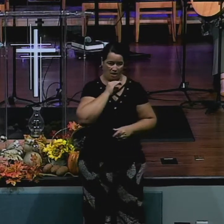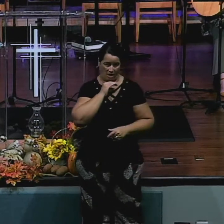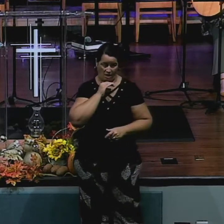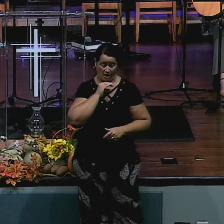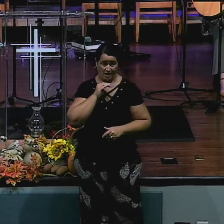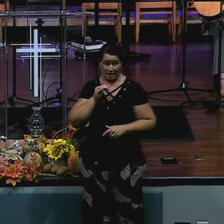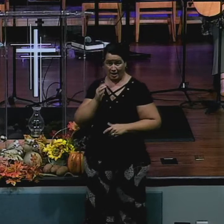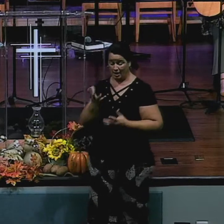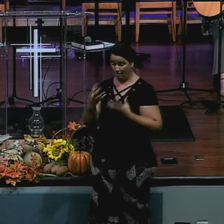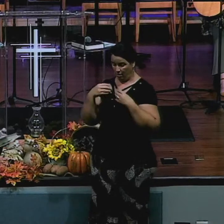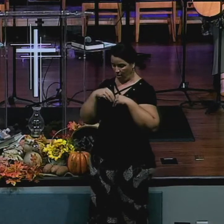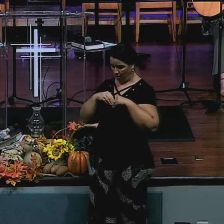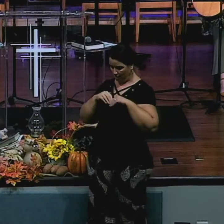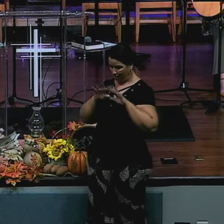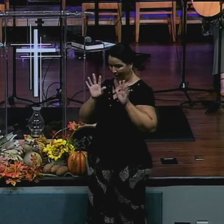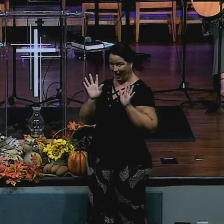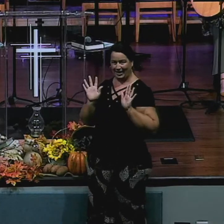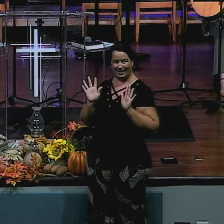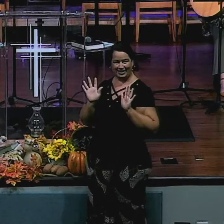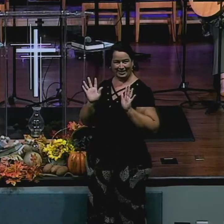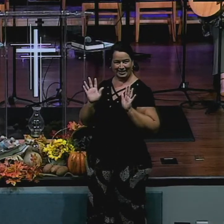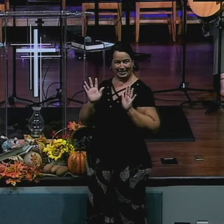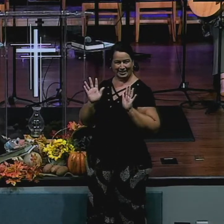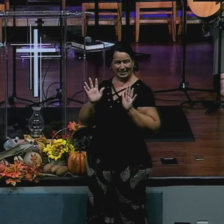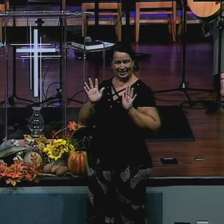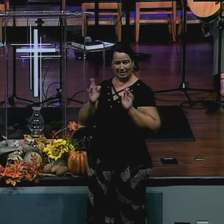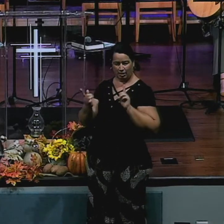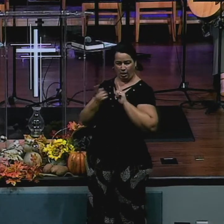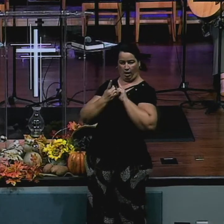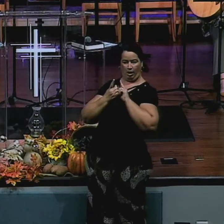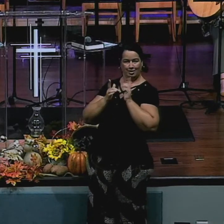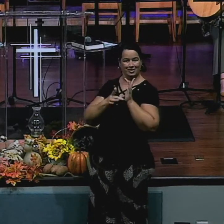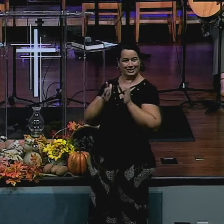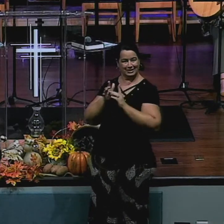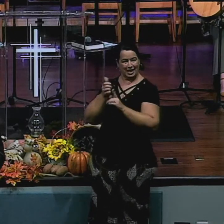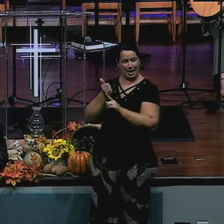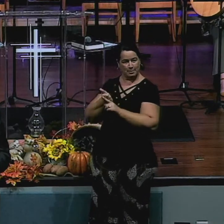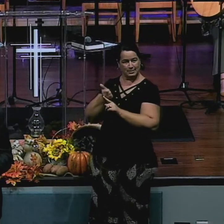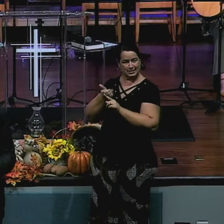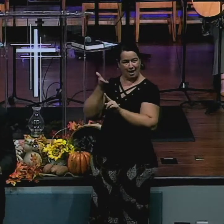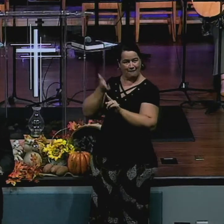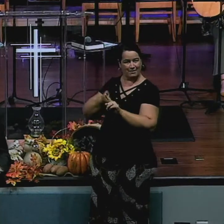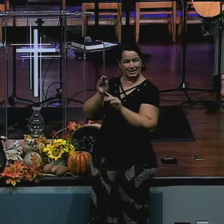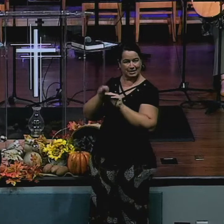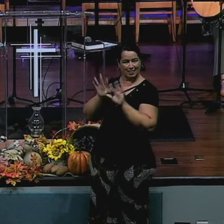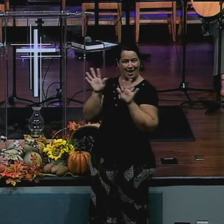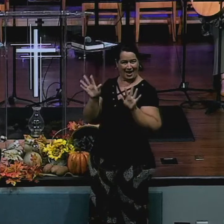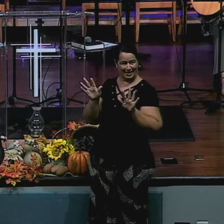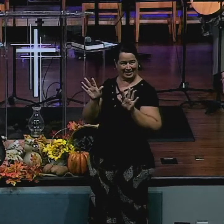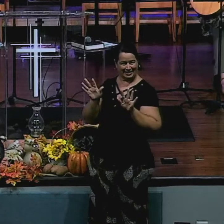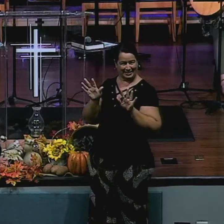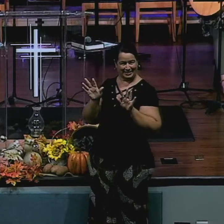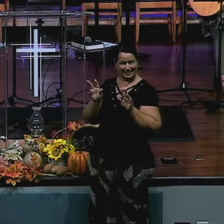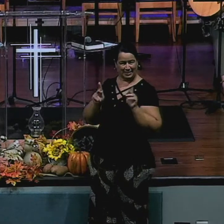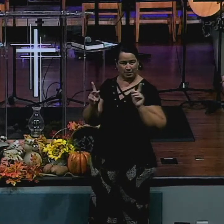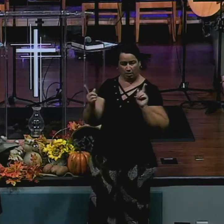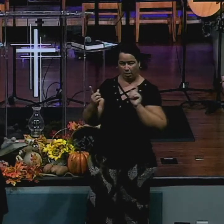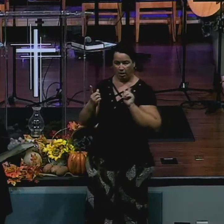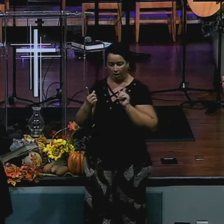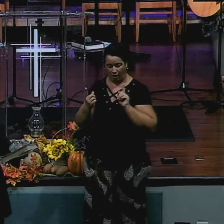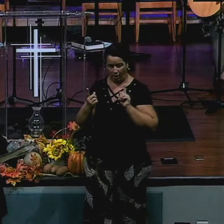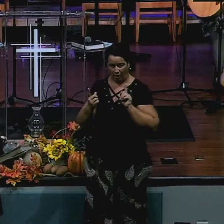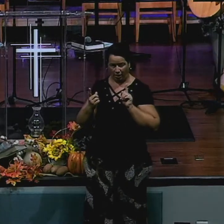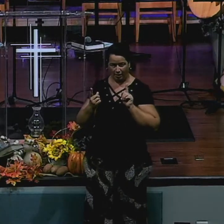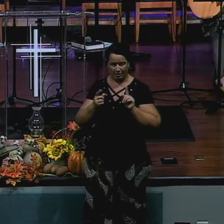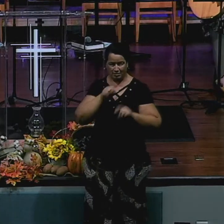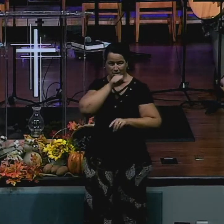in the light as he is light, in other words, you come to the light. Jesus said, this is the condemnation. Men come to light, but they love the darkness rather than the light. They wouldn't come to it